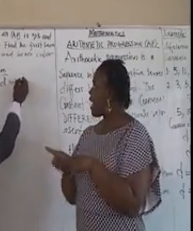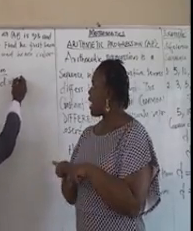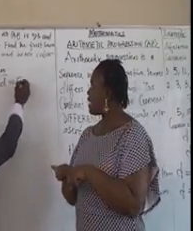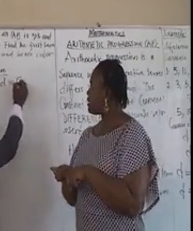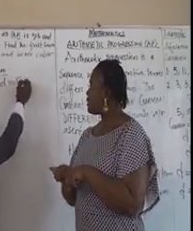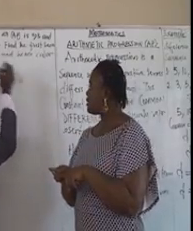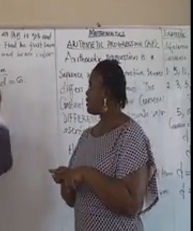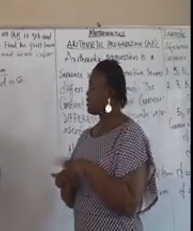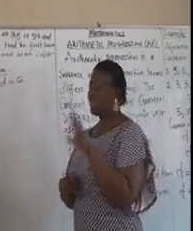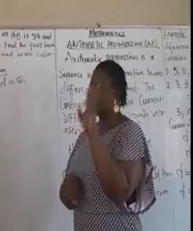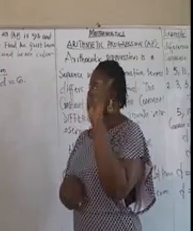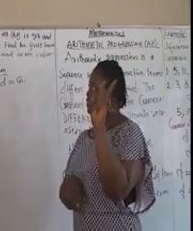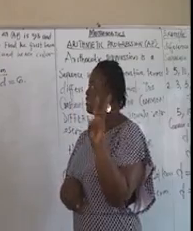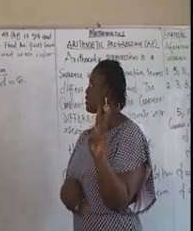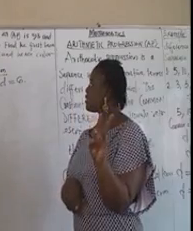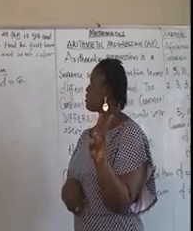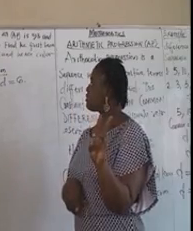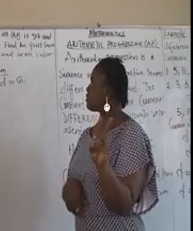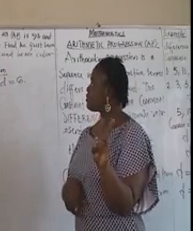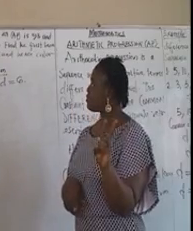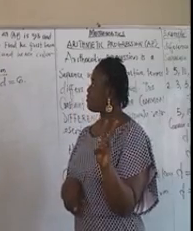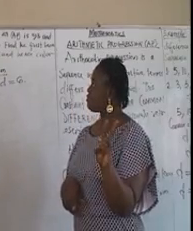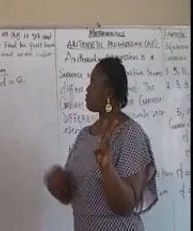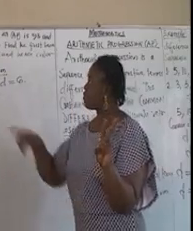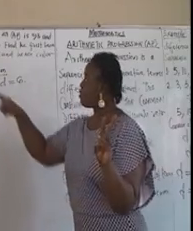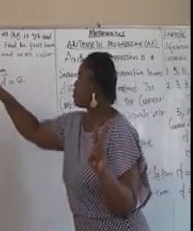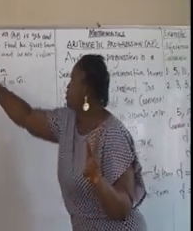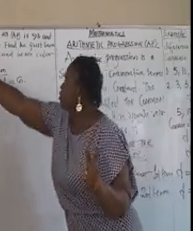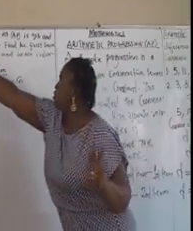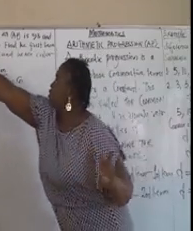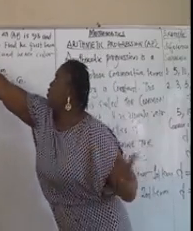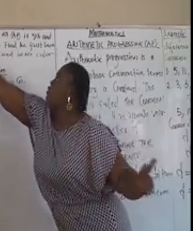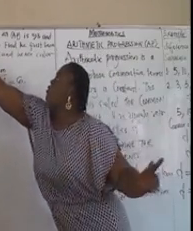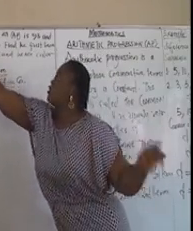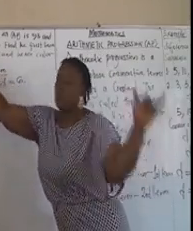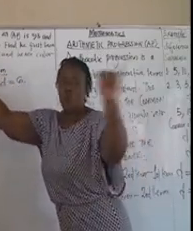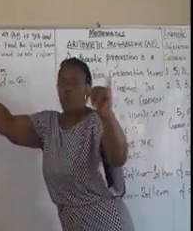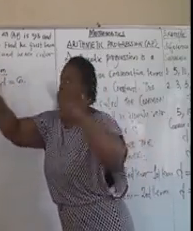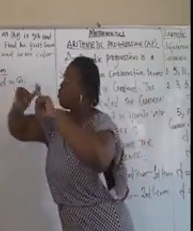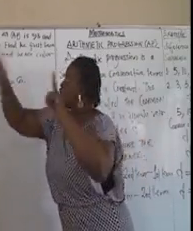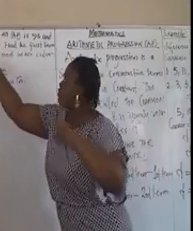D equals to 6. Are we following?